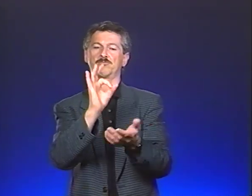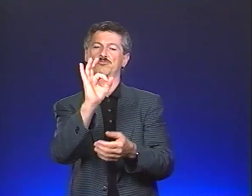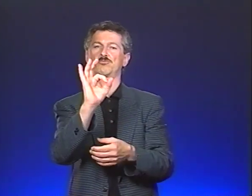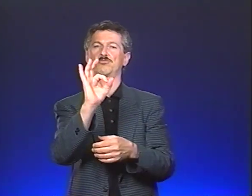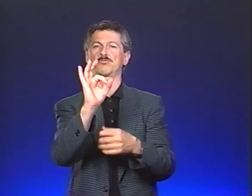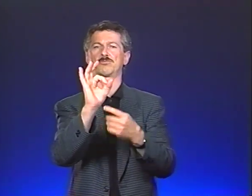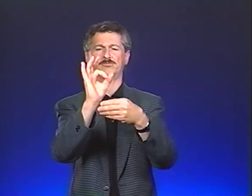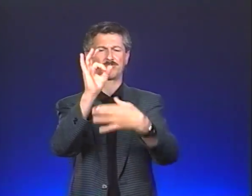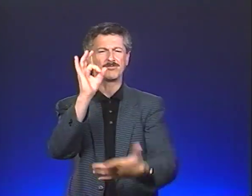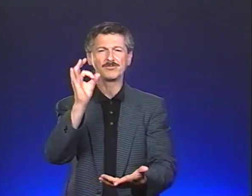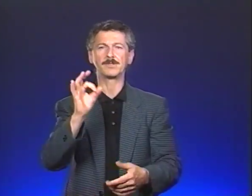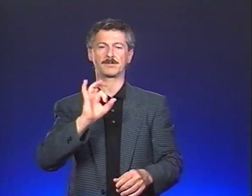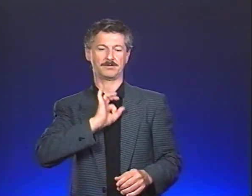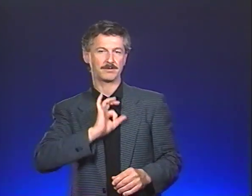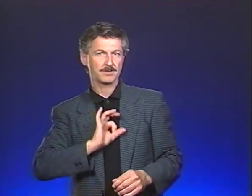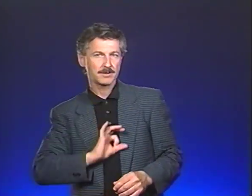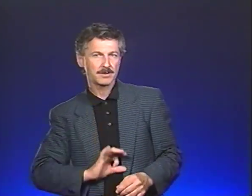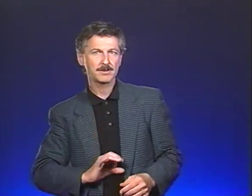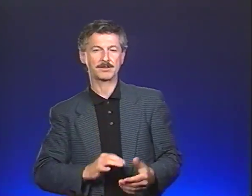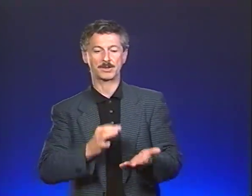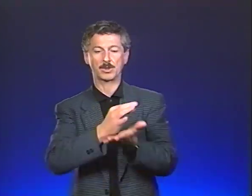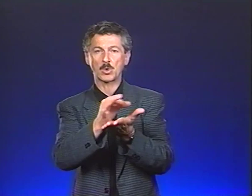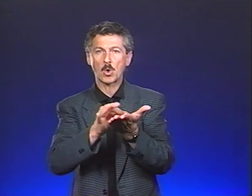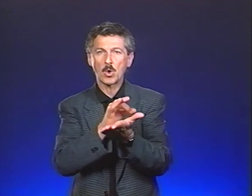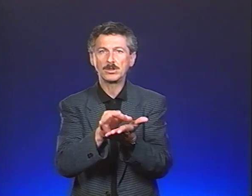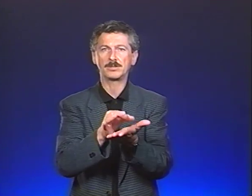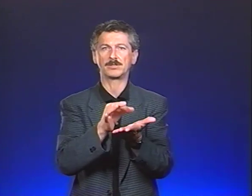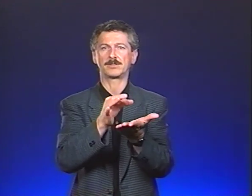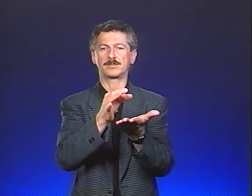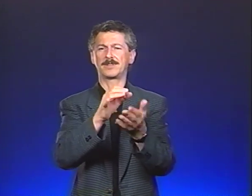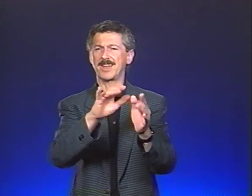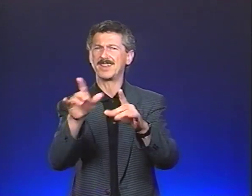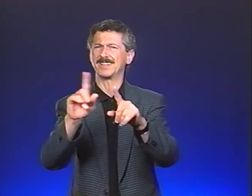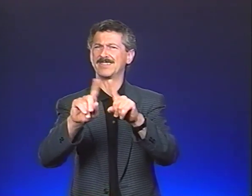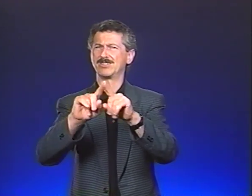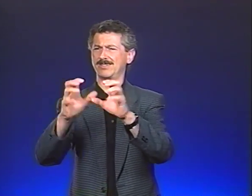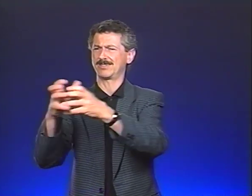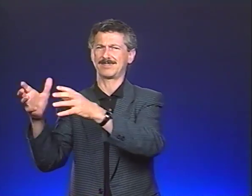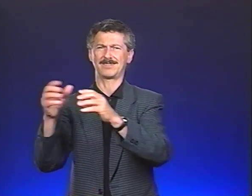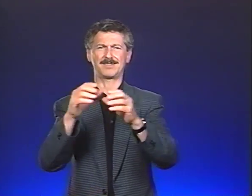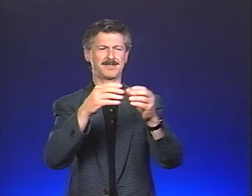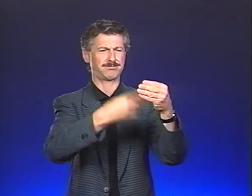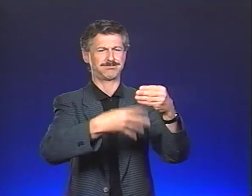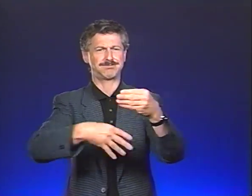This classifier can represent buttons, coins, and so forth.